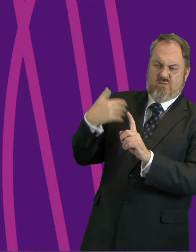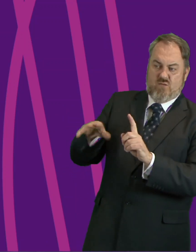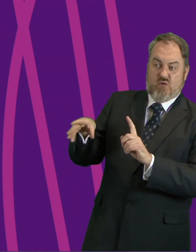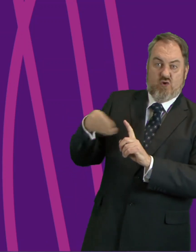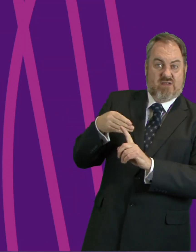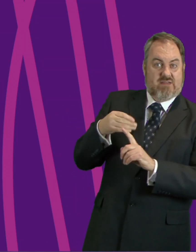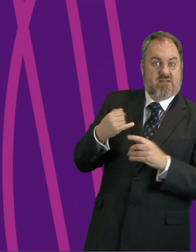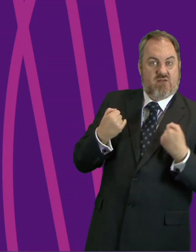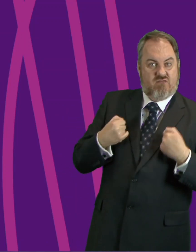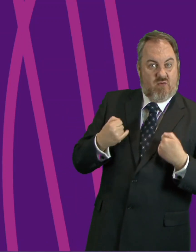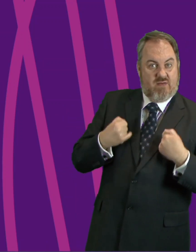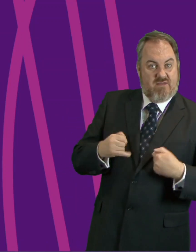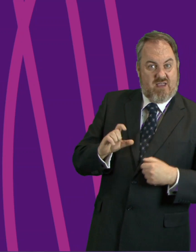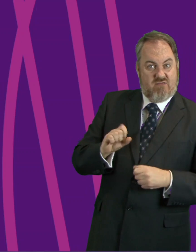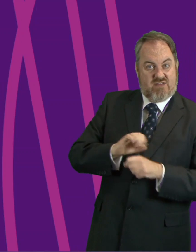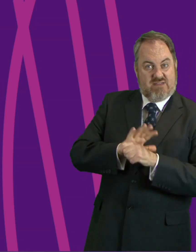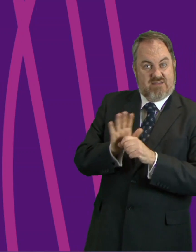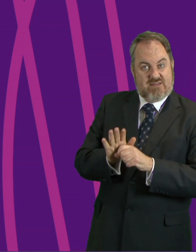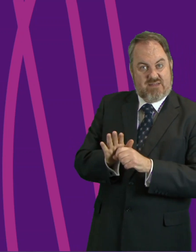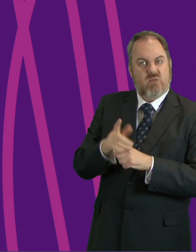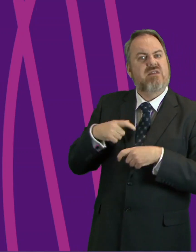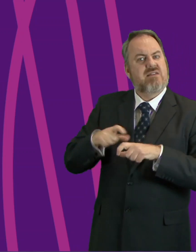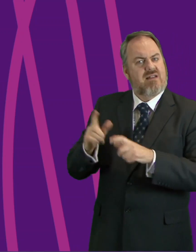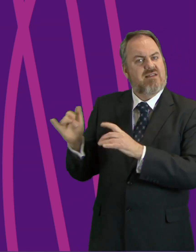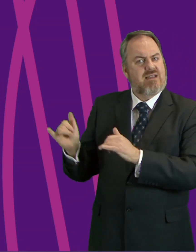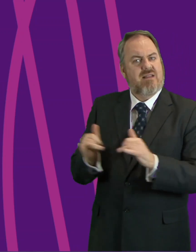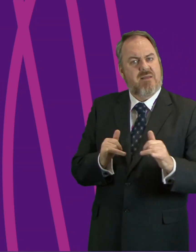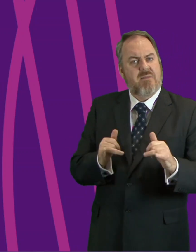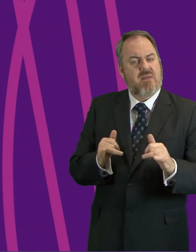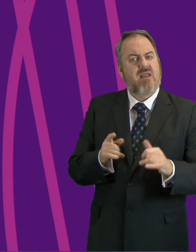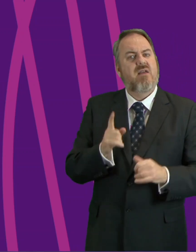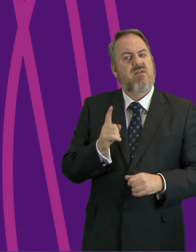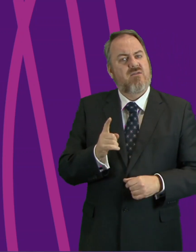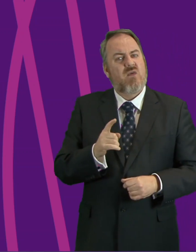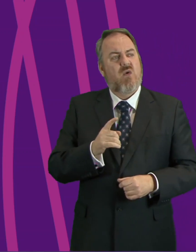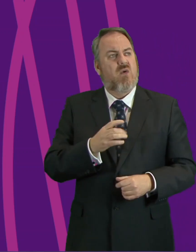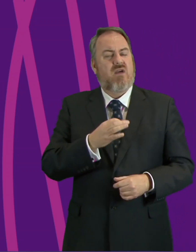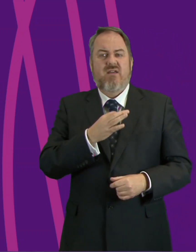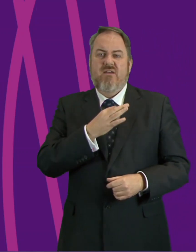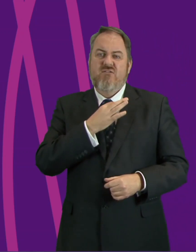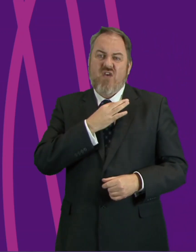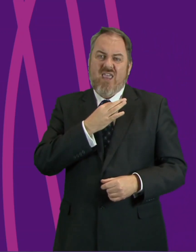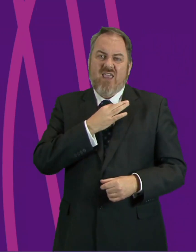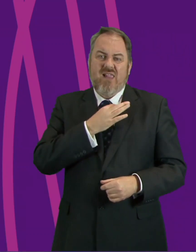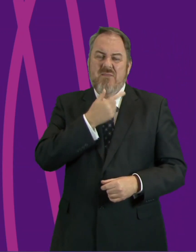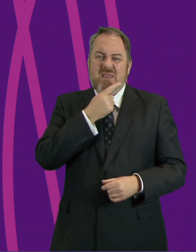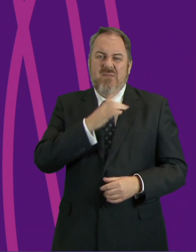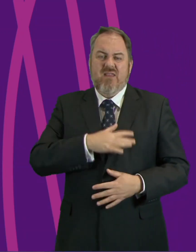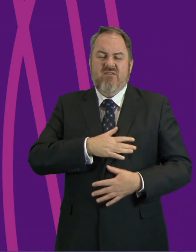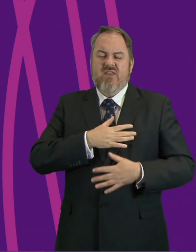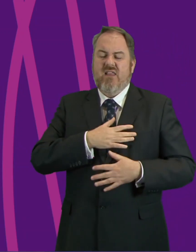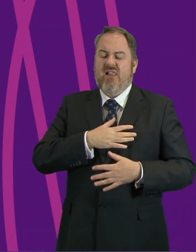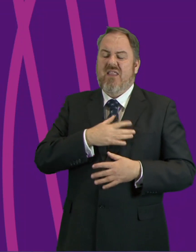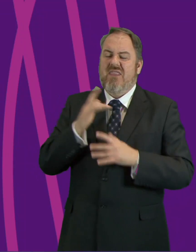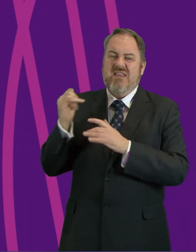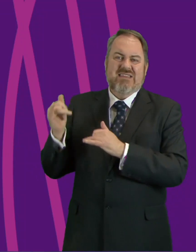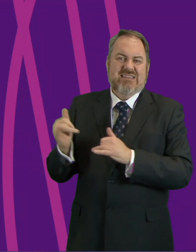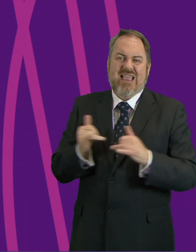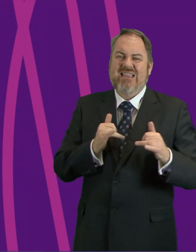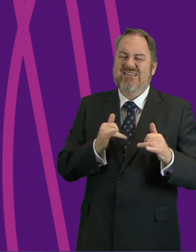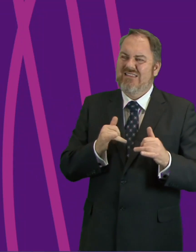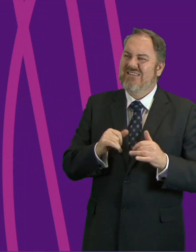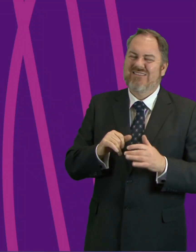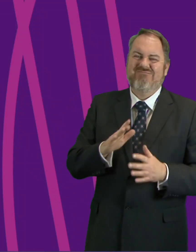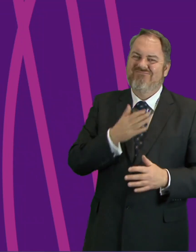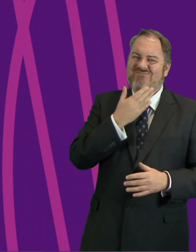for frail elderly people, where the test can be unpleasant and invasive. that it is driven by the best clinical